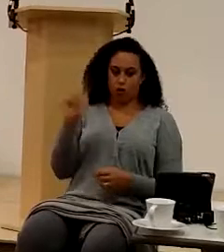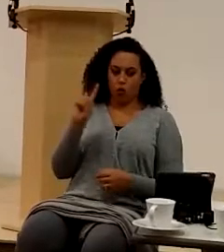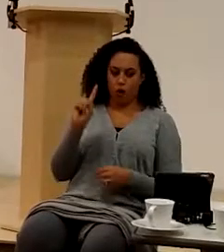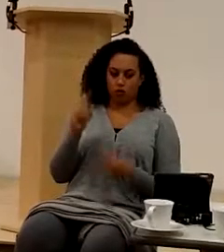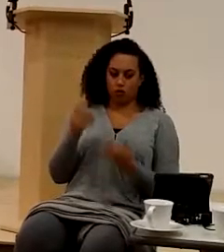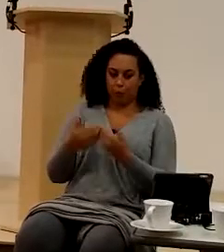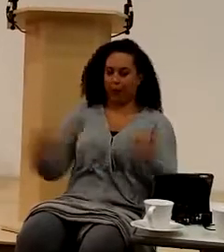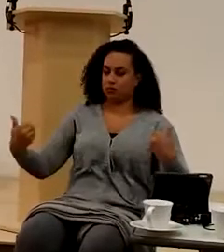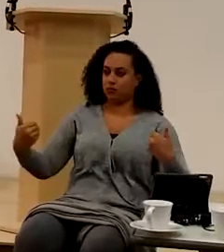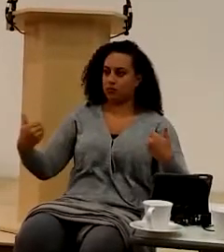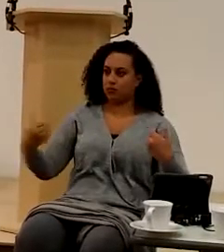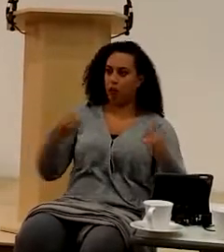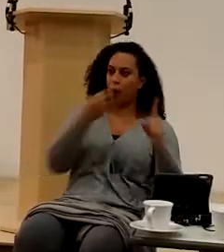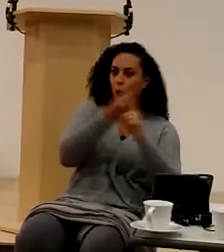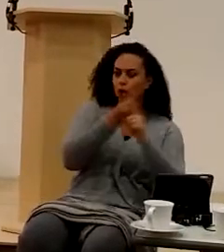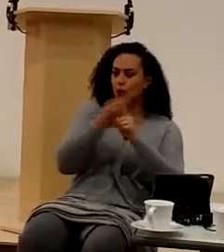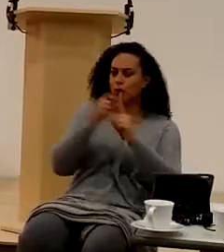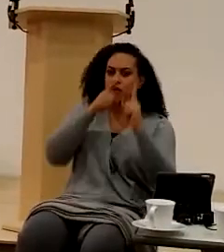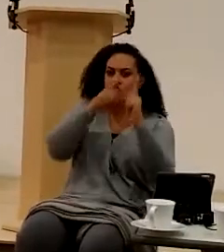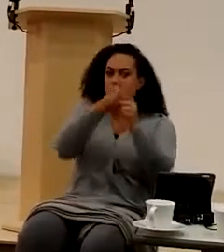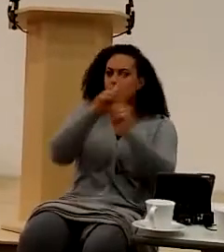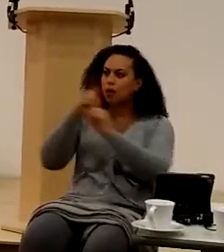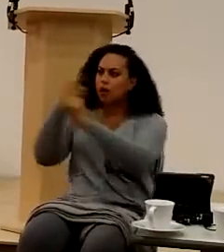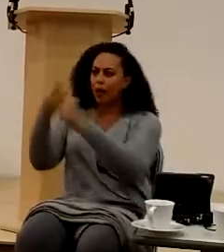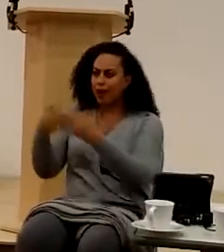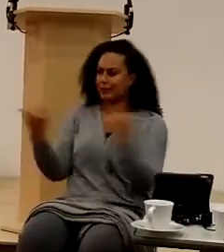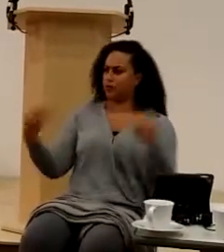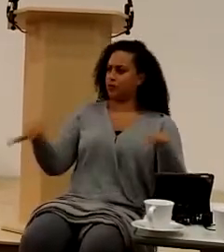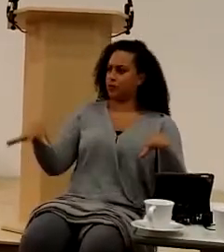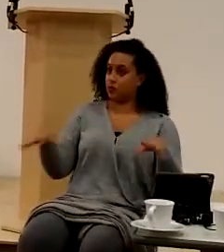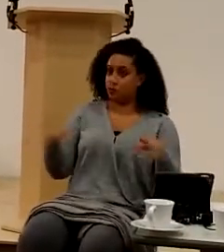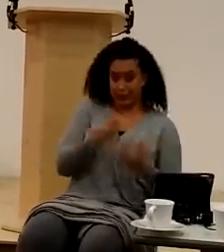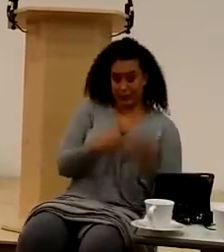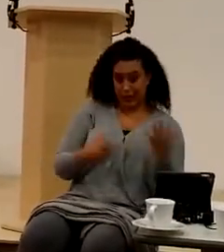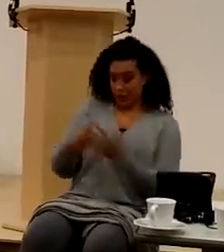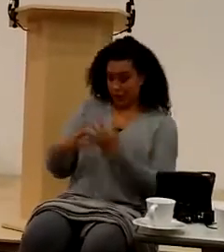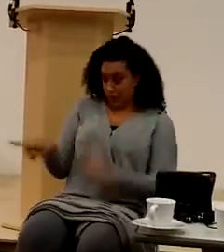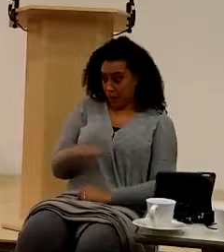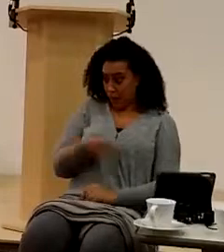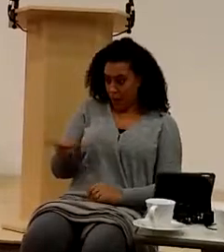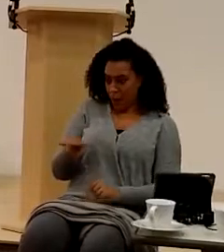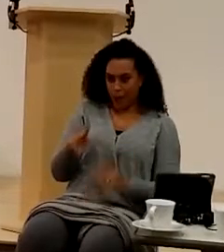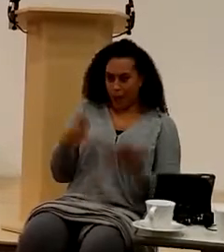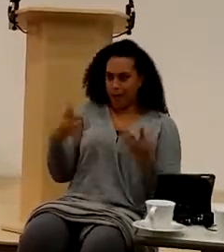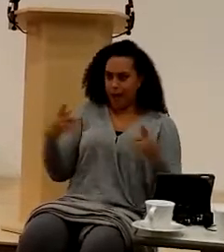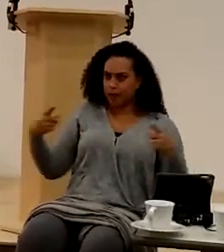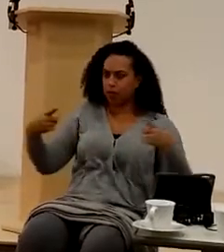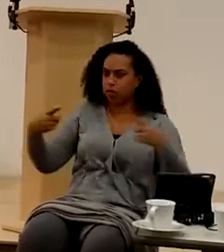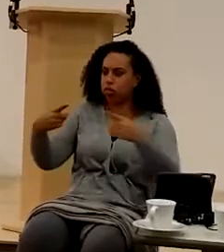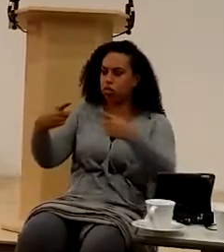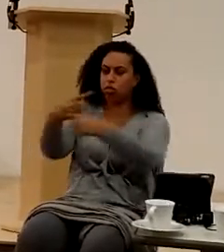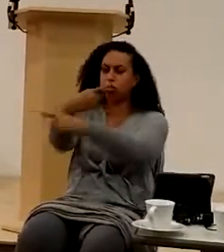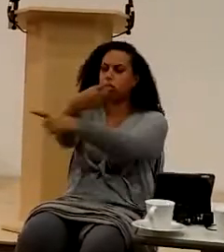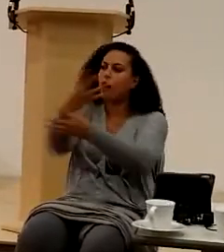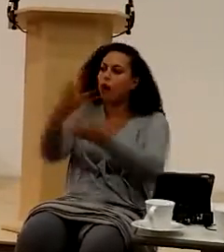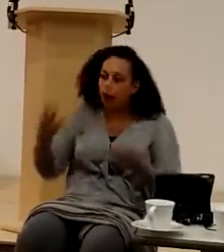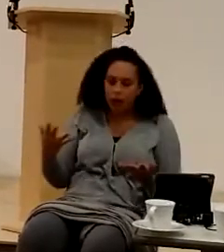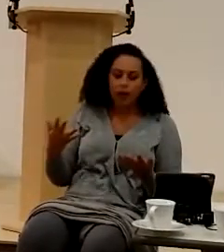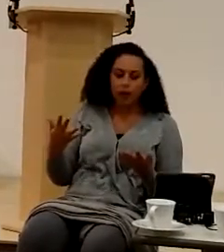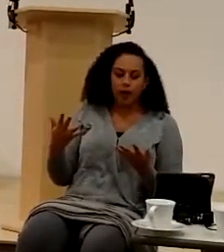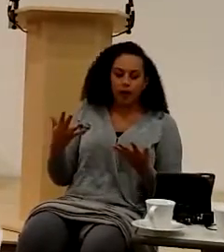at how many of the organisations got sucked